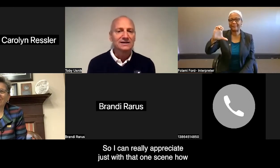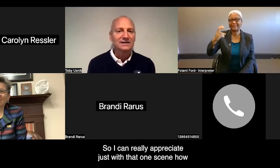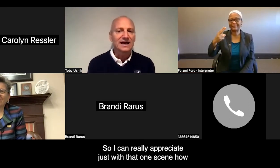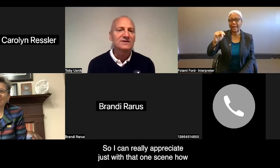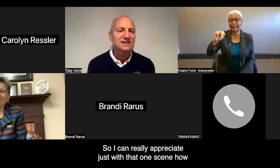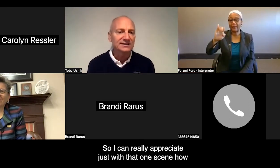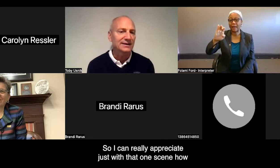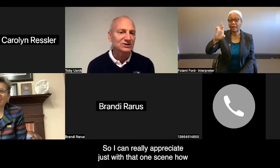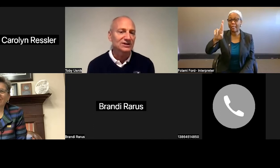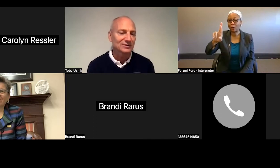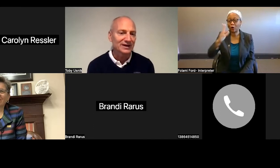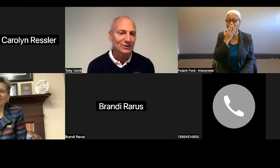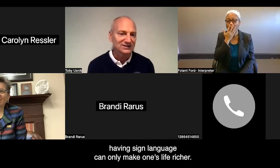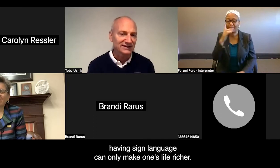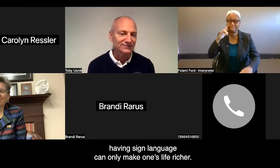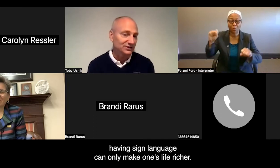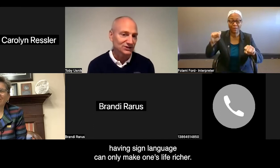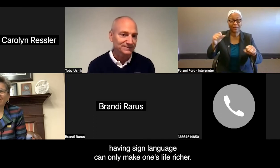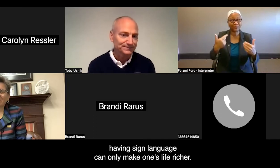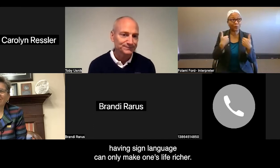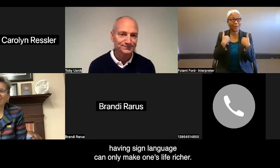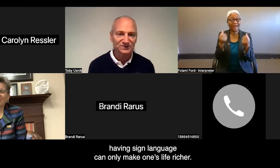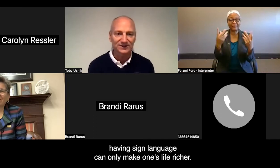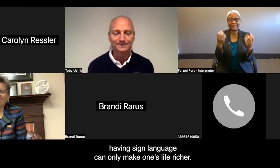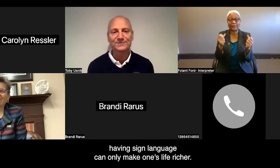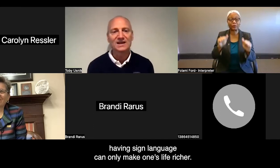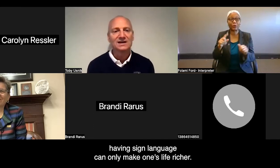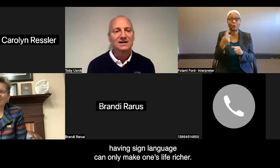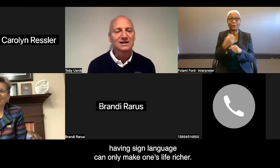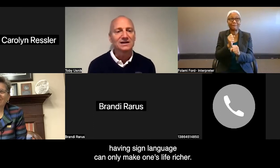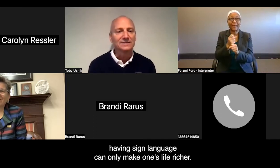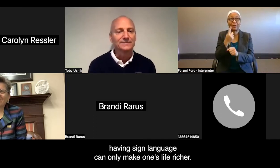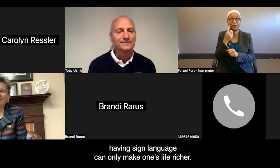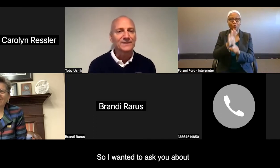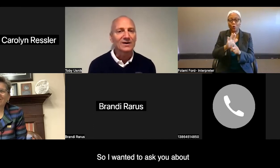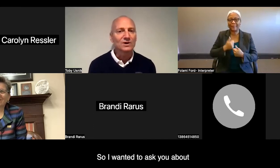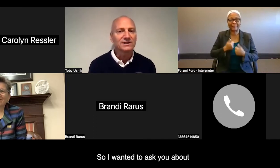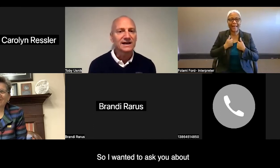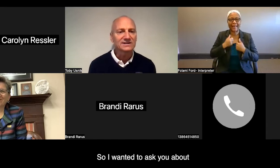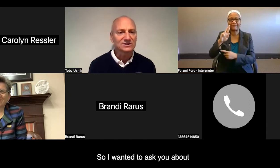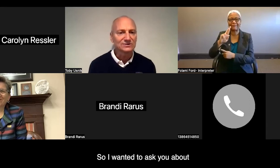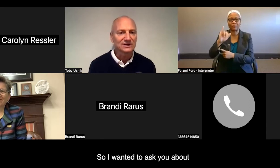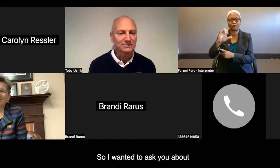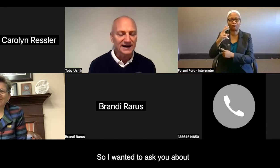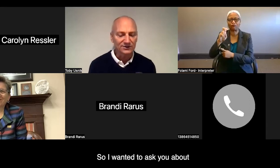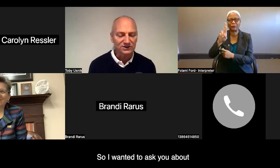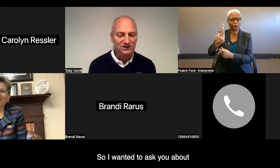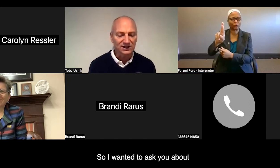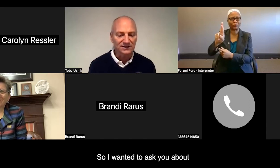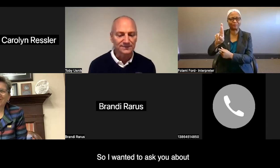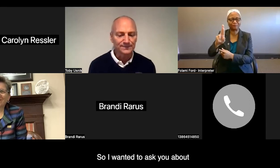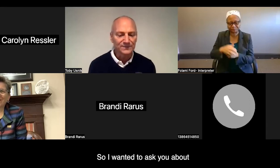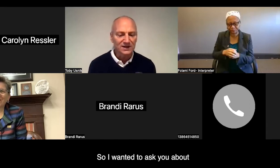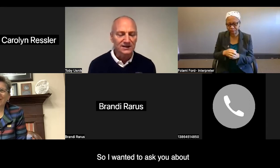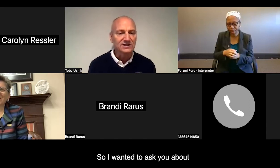having sign language can only make one's life richer. So, um, I wanted to ask you about,